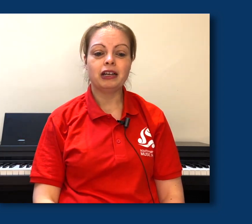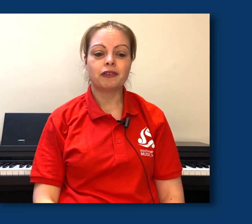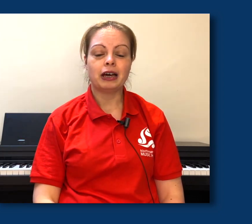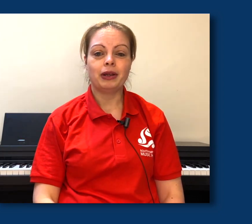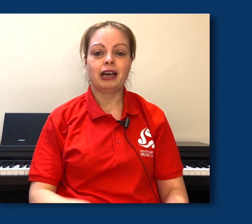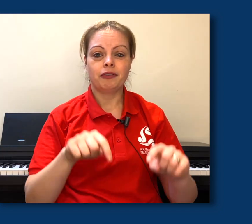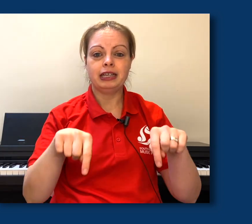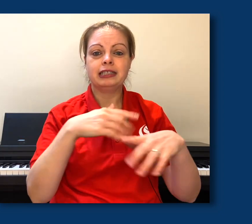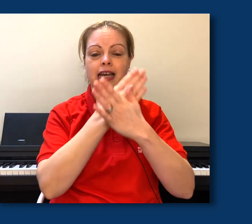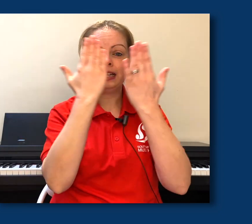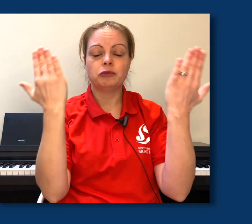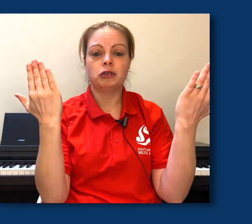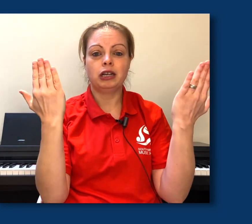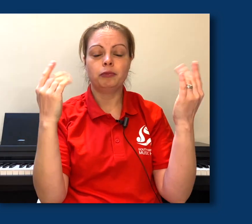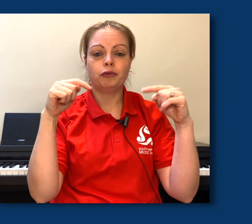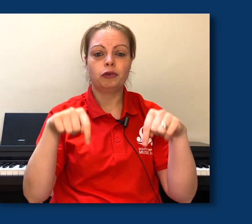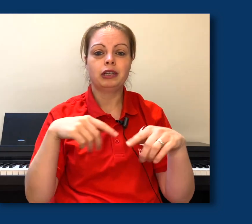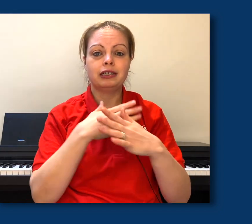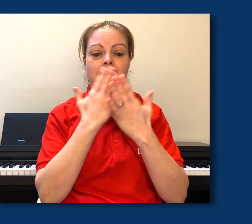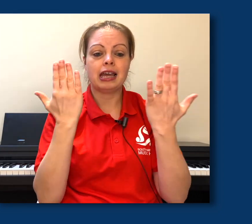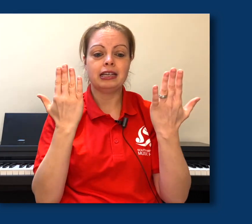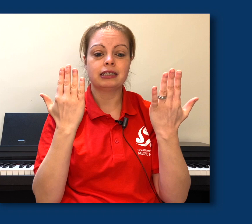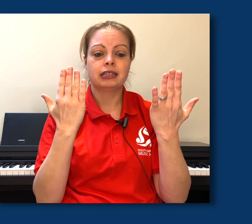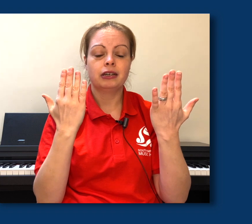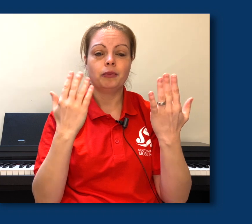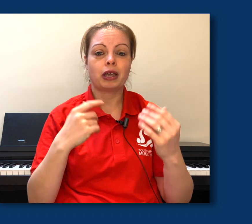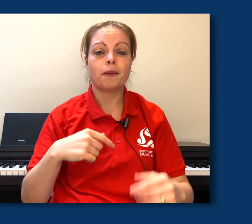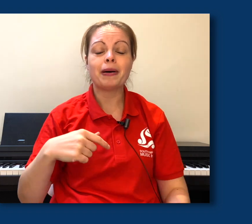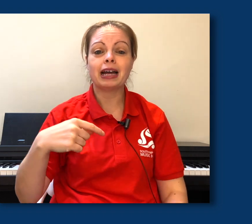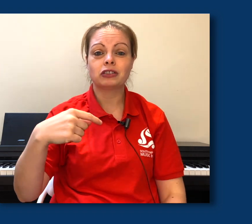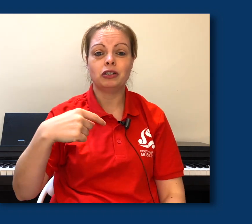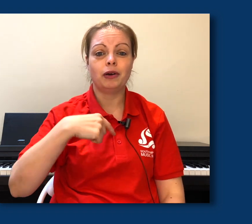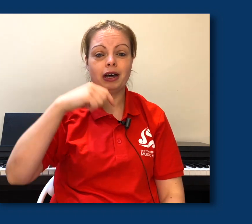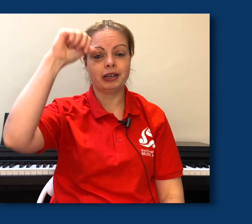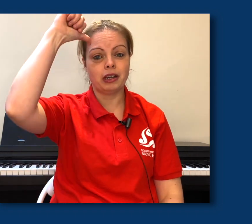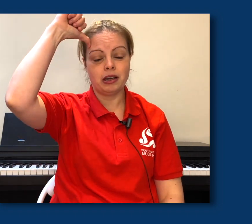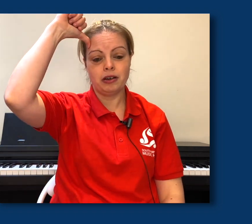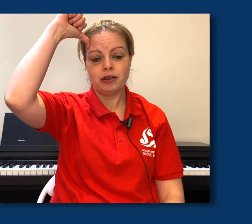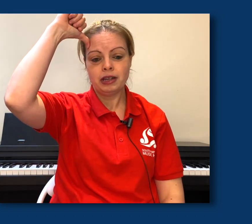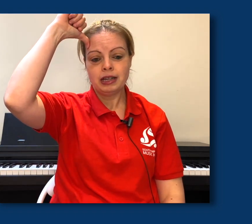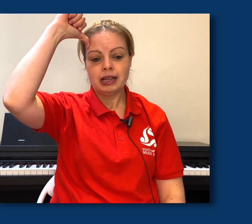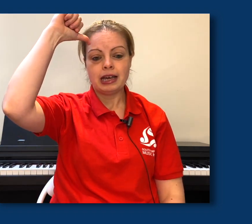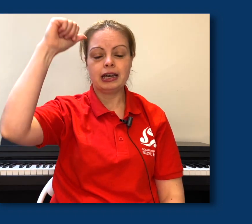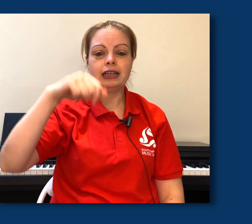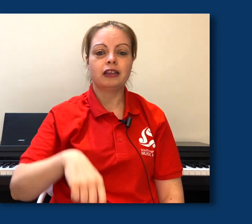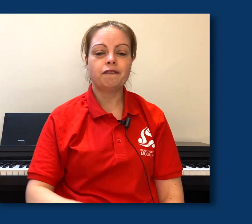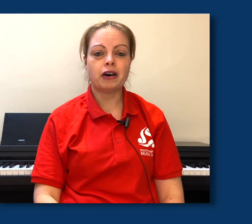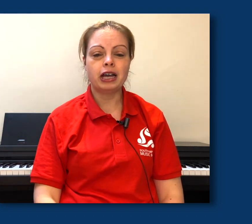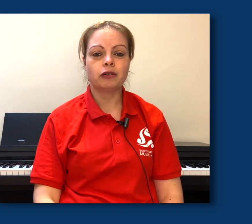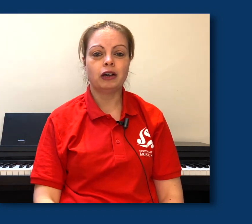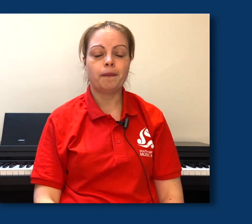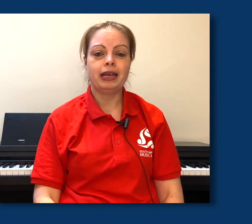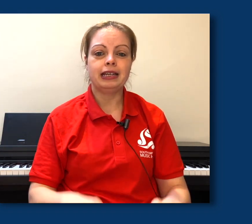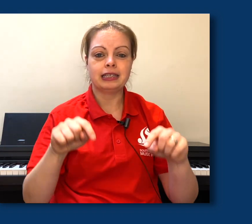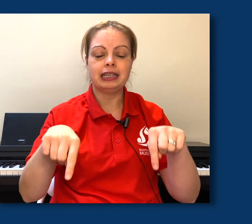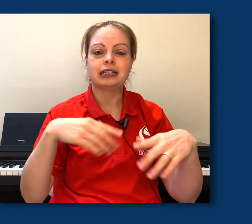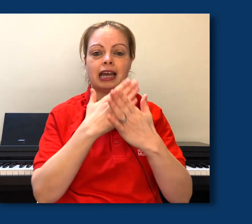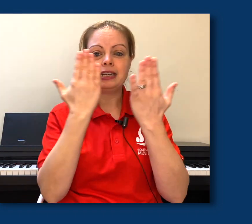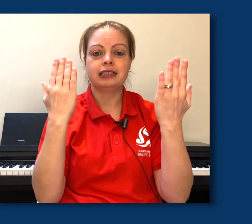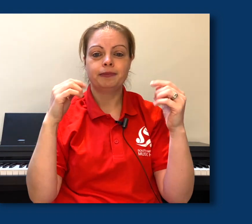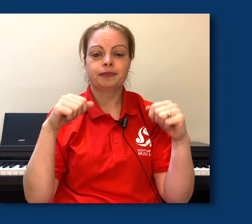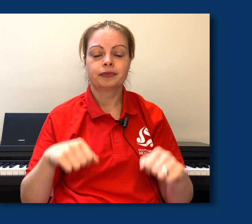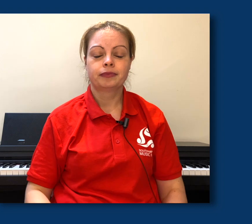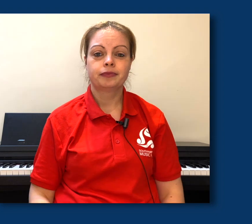then in the middle of that, we have these days, which we learnt before, these days. We go back to I know, and then the final little bit is